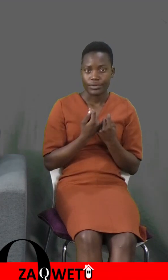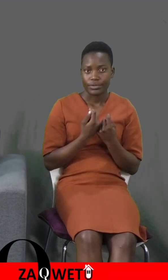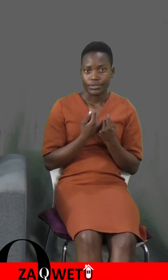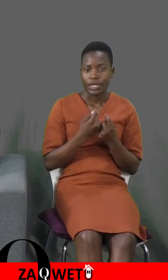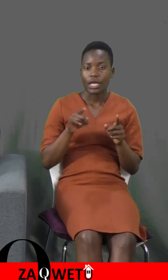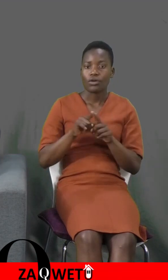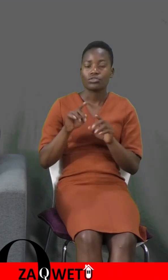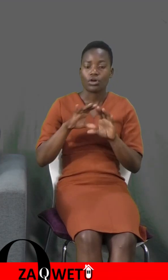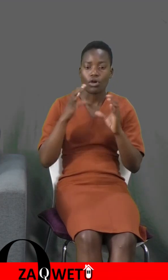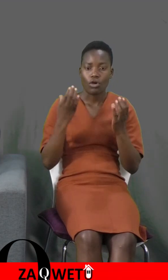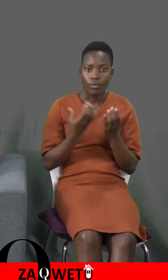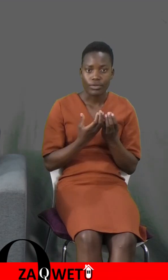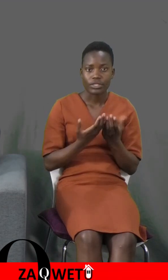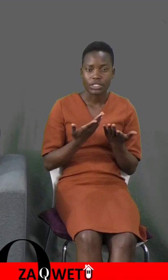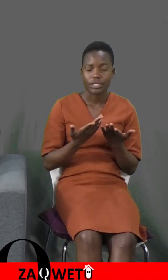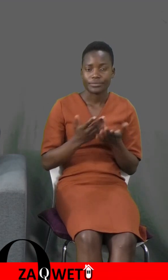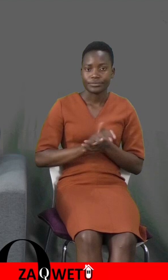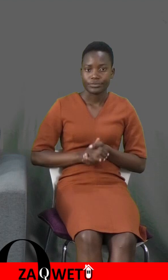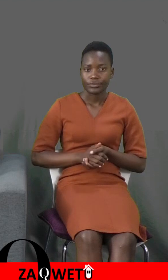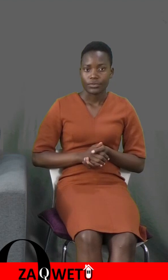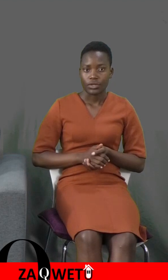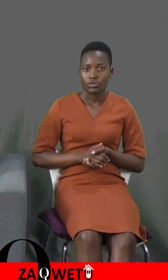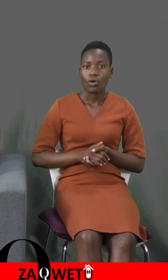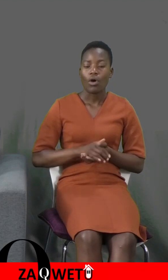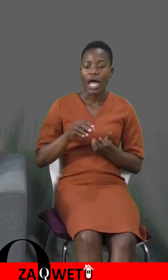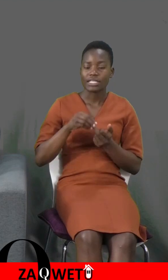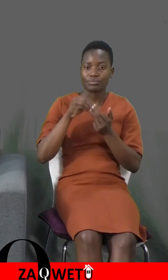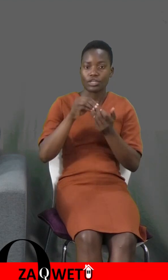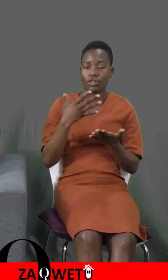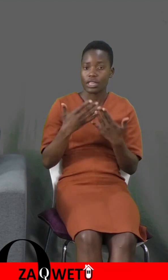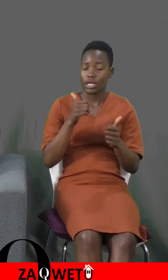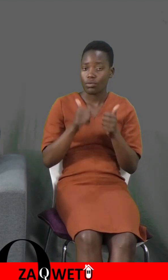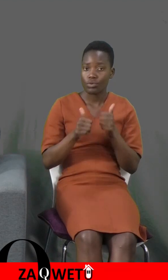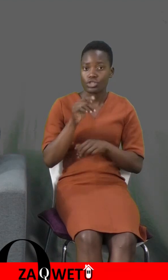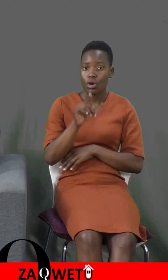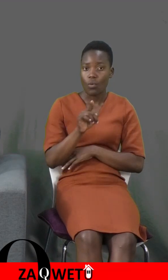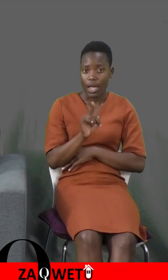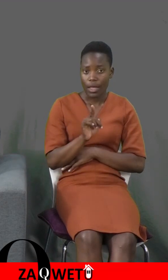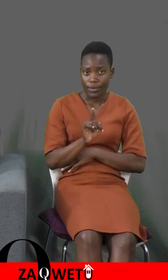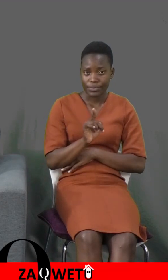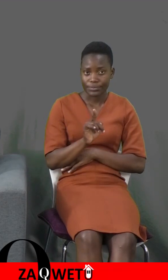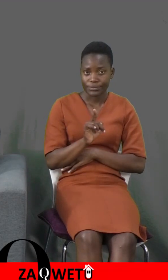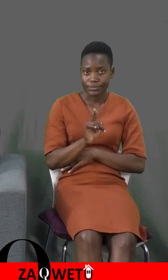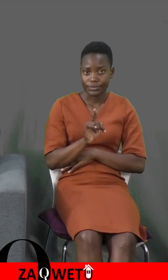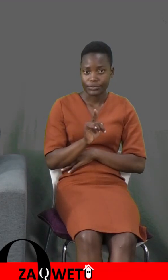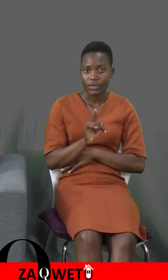whatever community you are in from, what is that spectacular thing that is over, like it's so